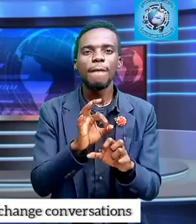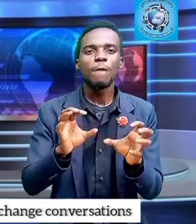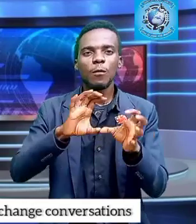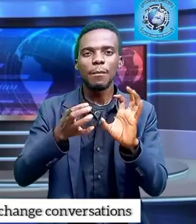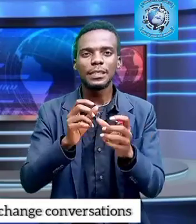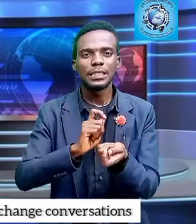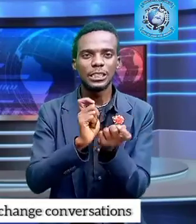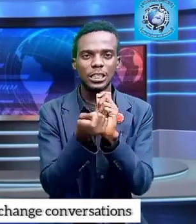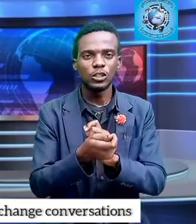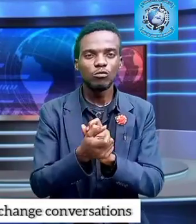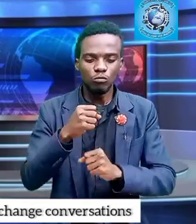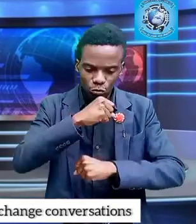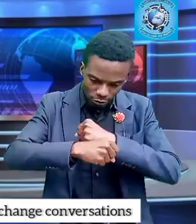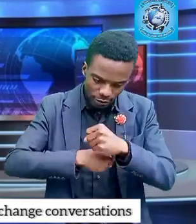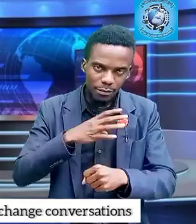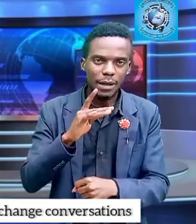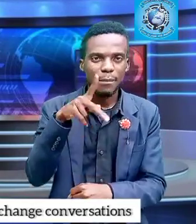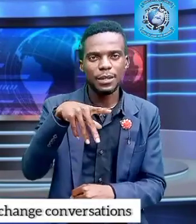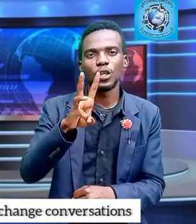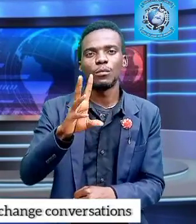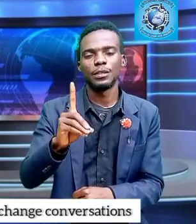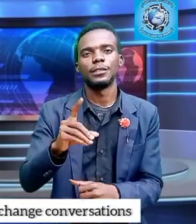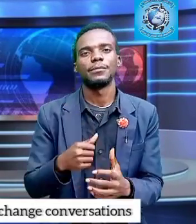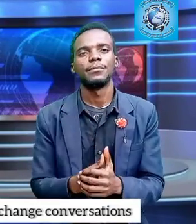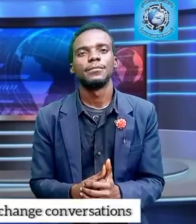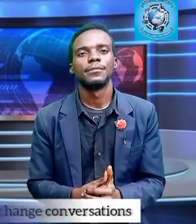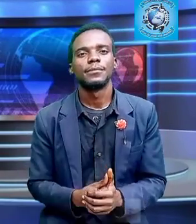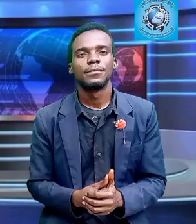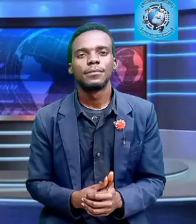change suffered by PWDs.